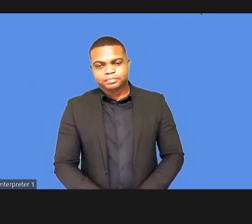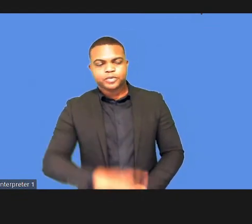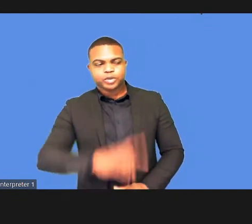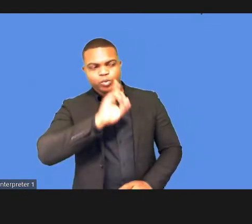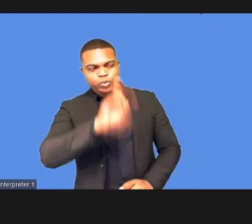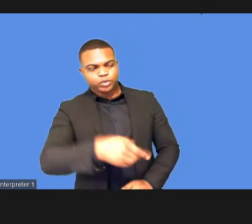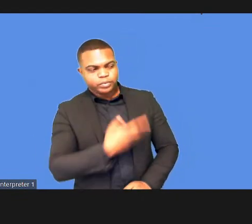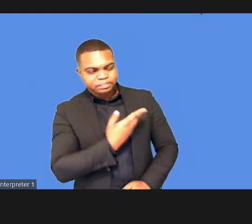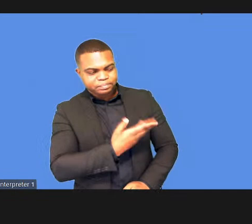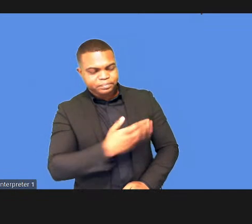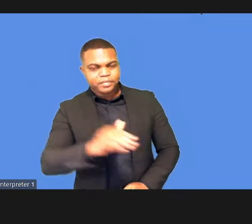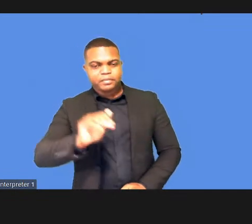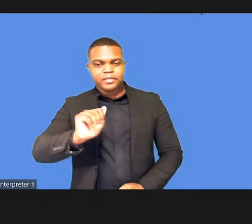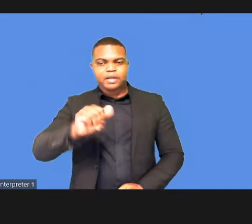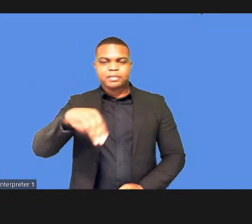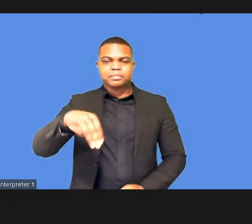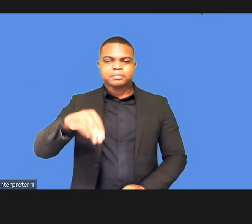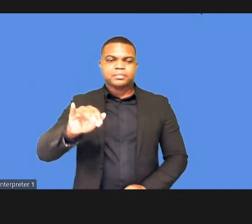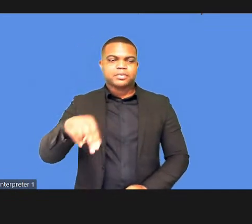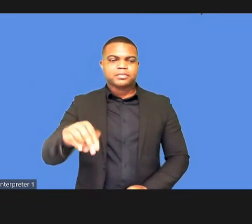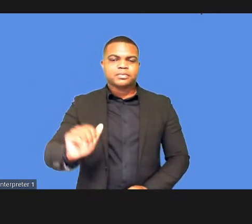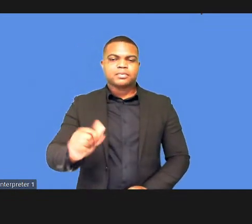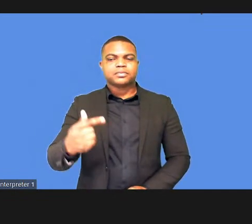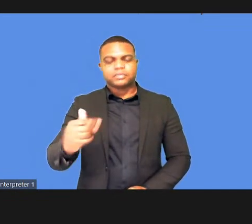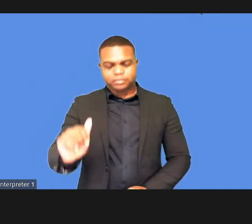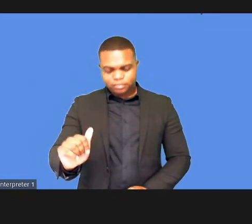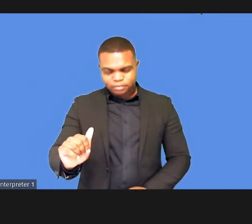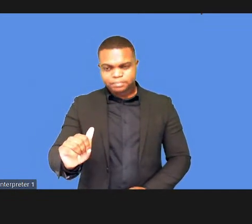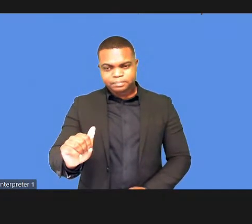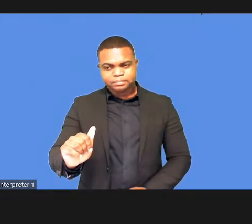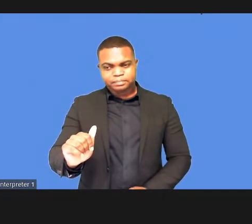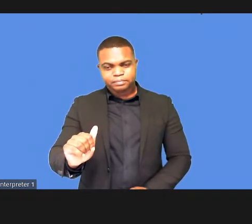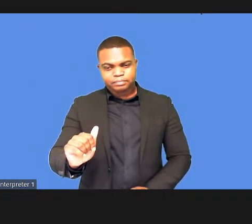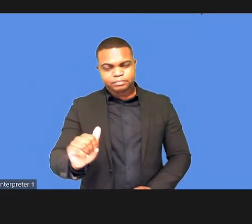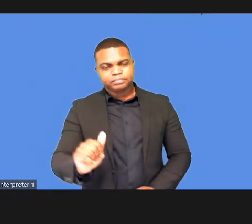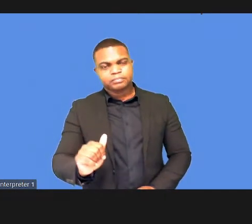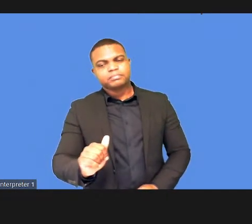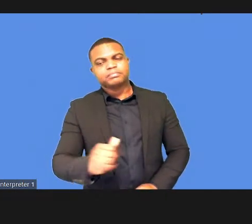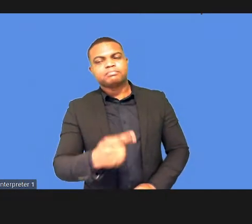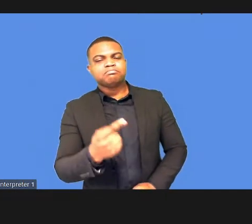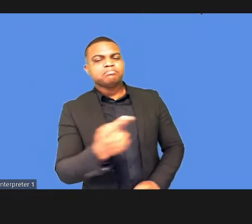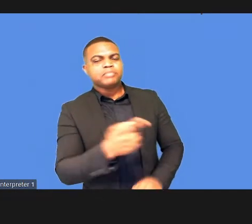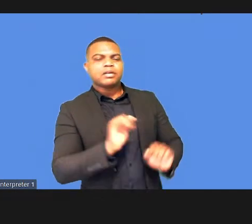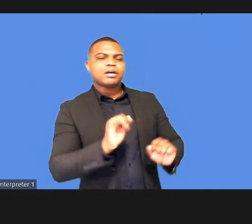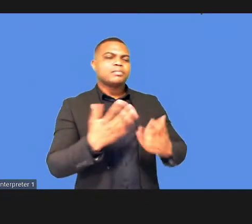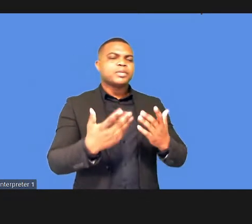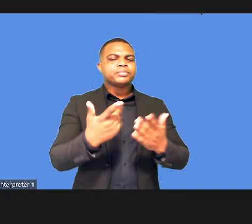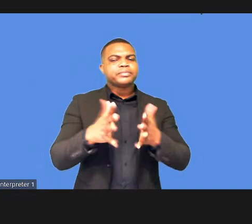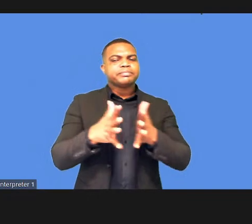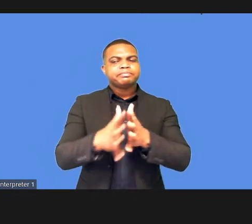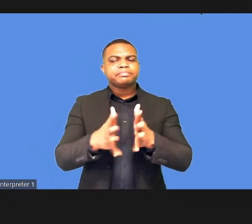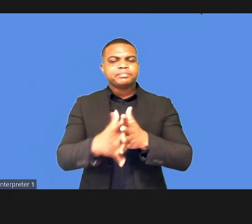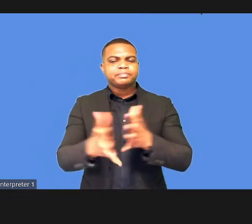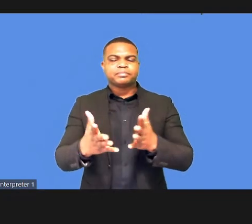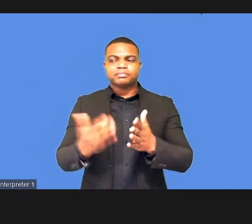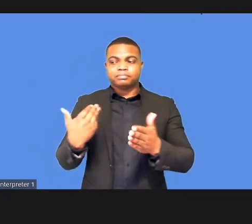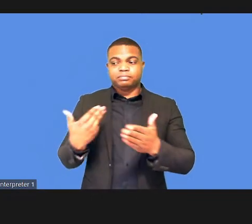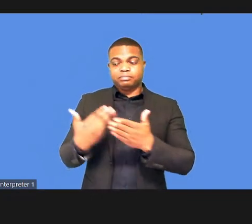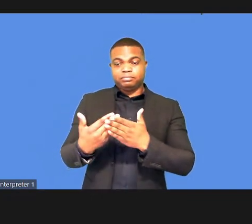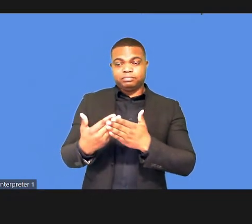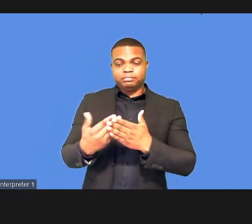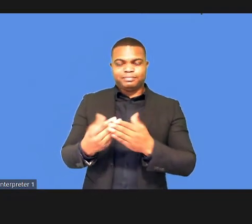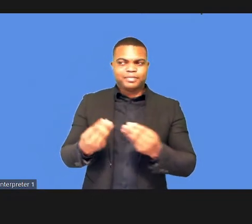the status, opportunities, and challenges of increasing